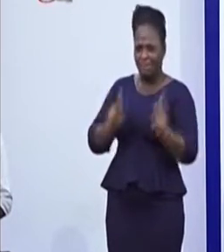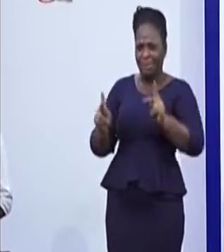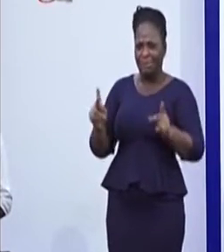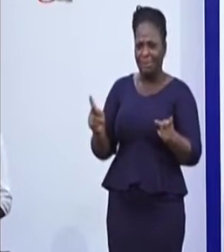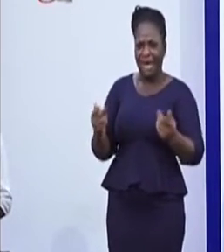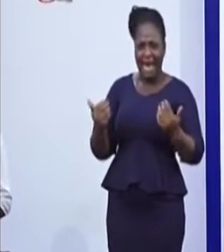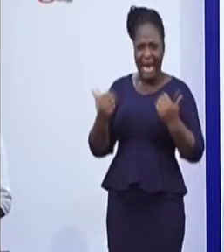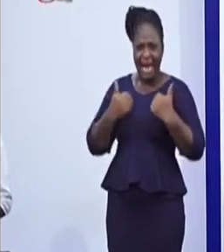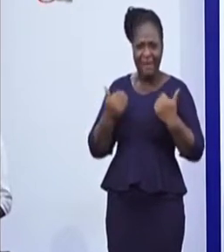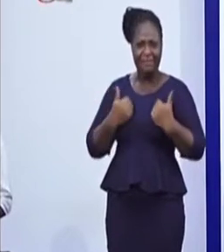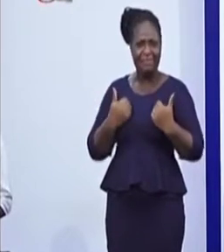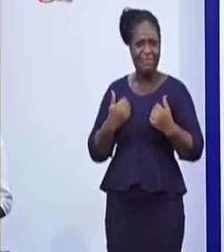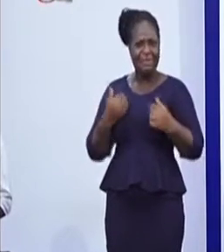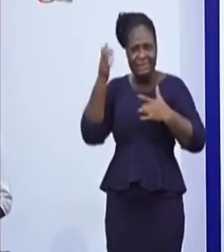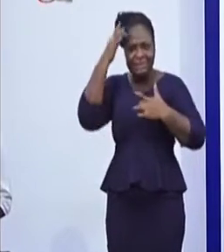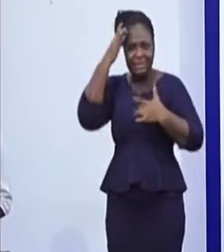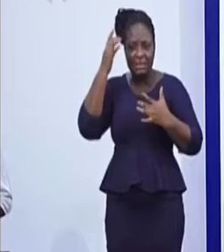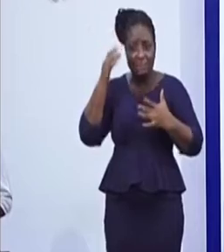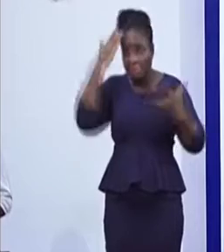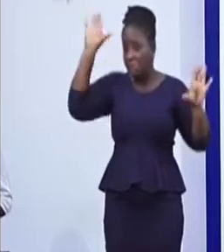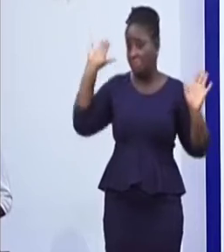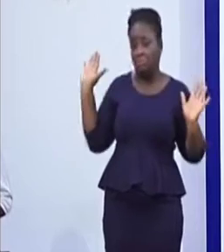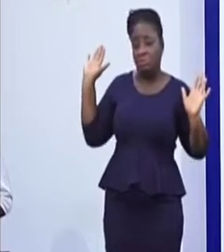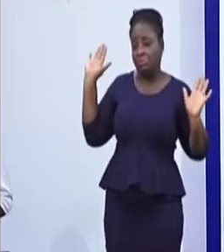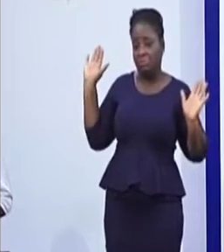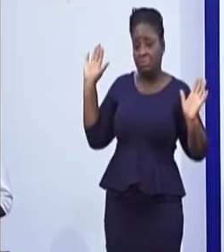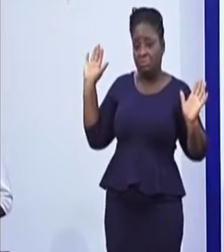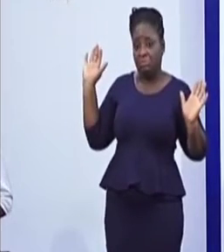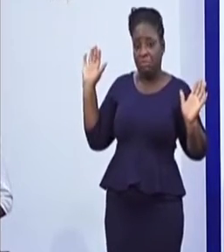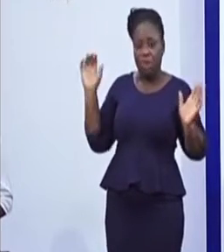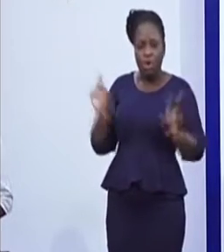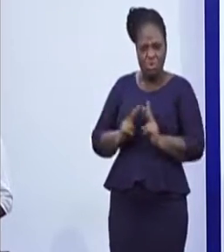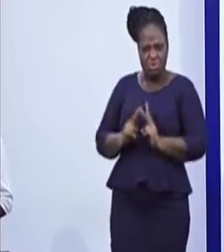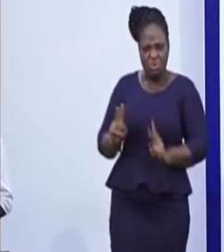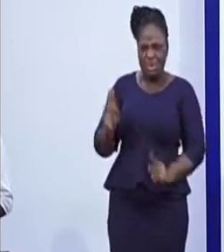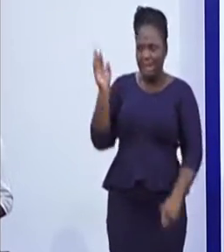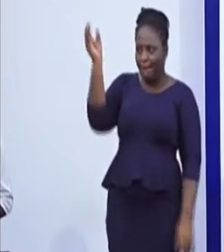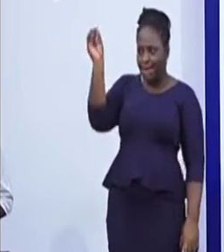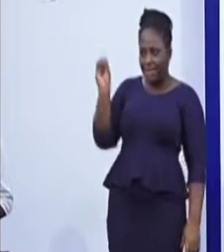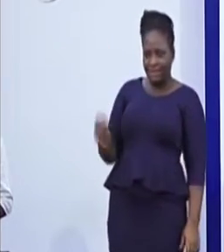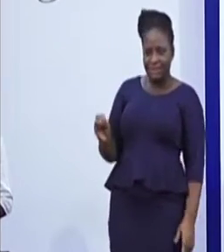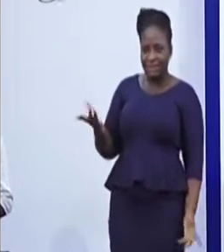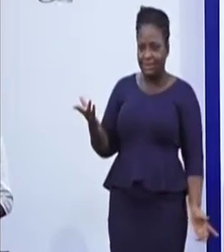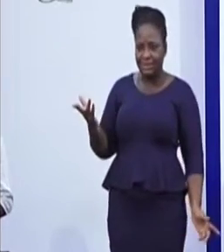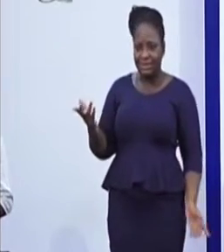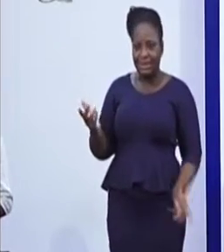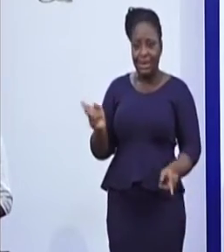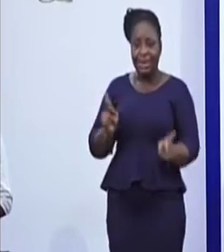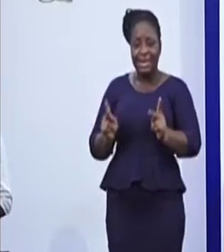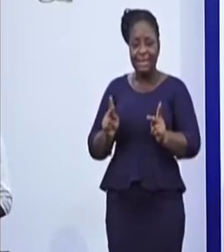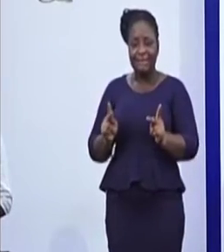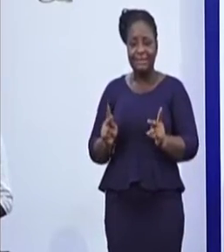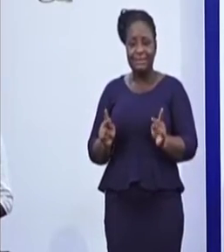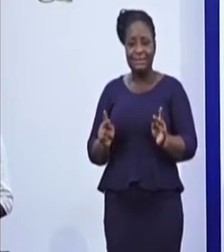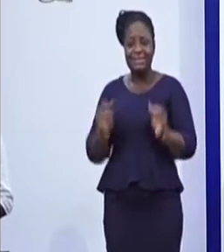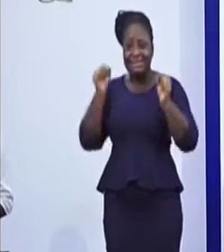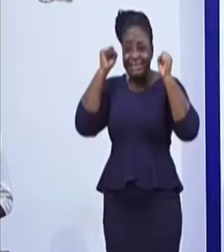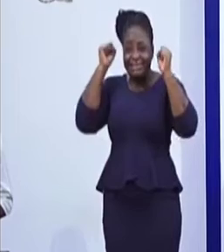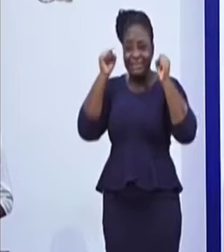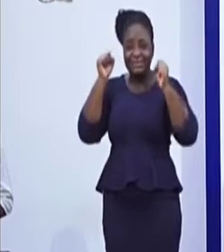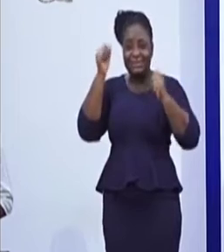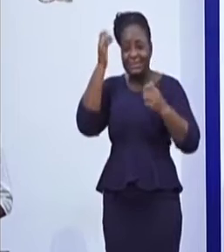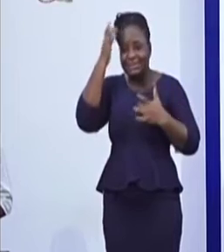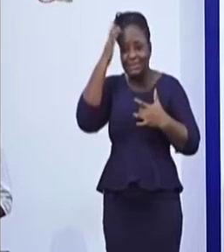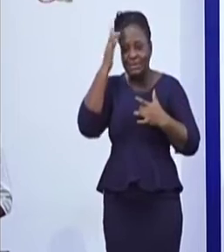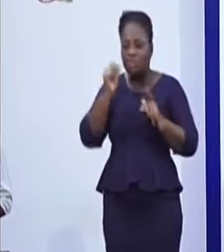get asymptomatic disease. They don't even know. So the percentage or the proportion that get moderate to severe disease is not